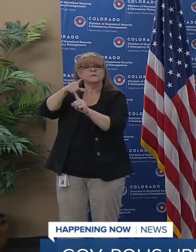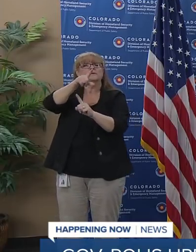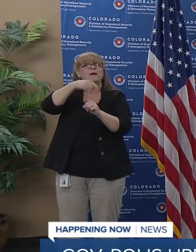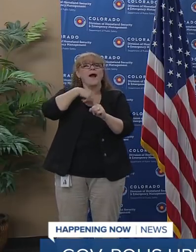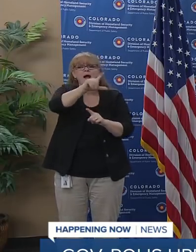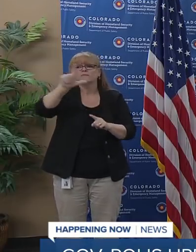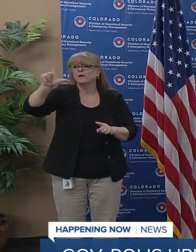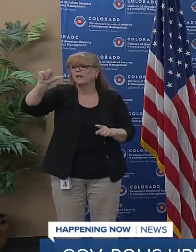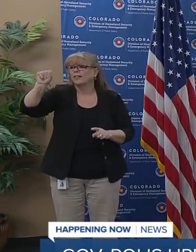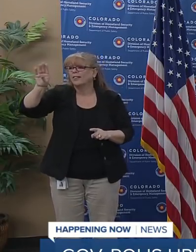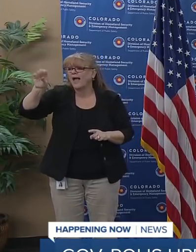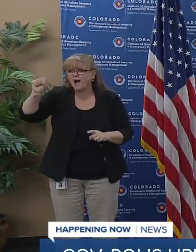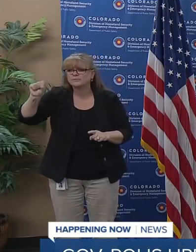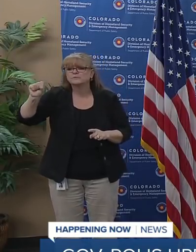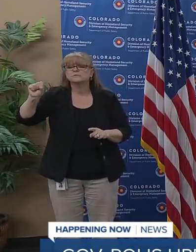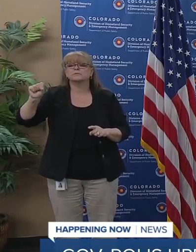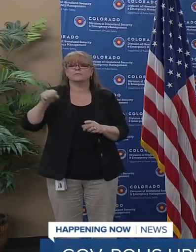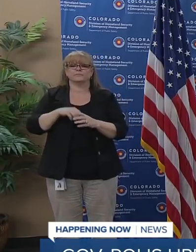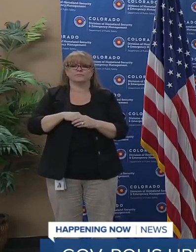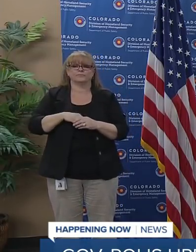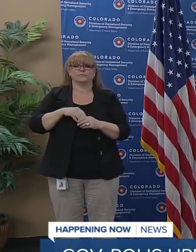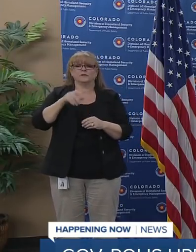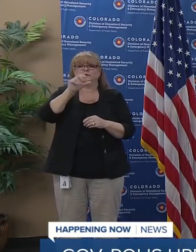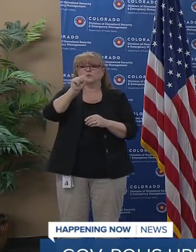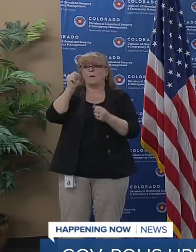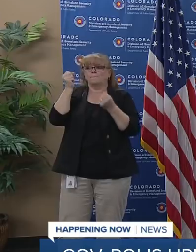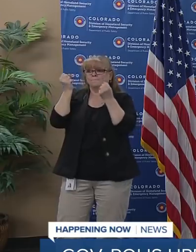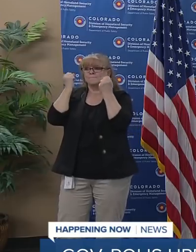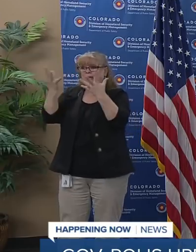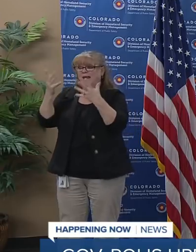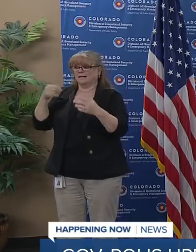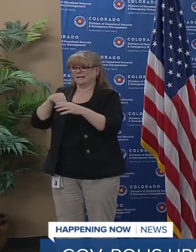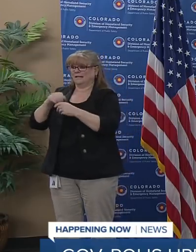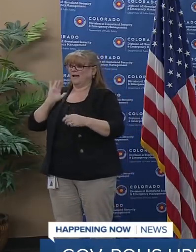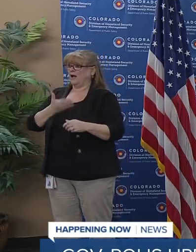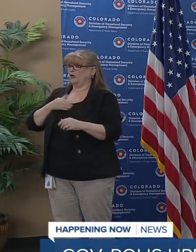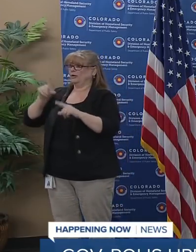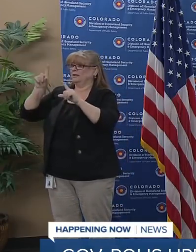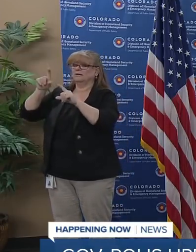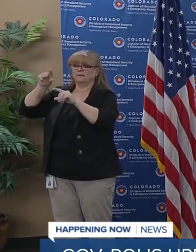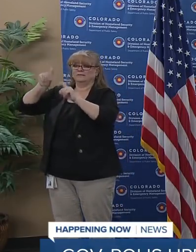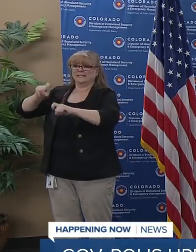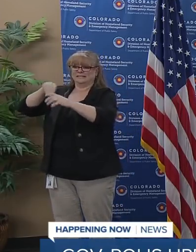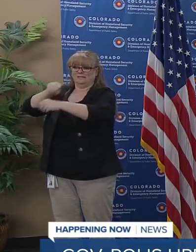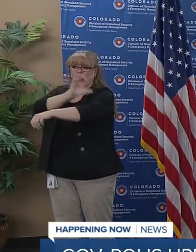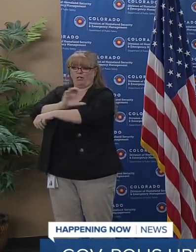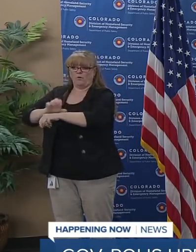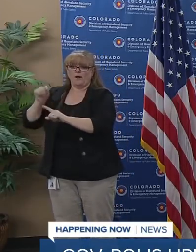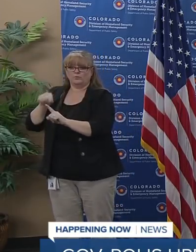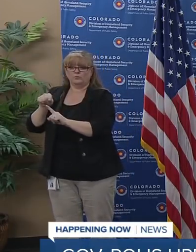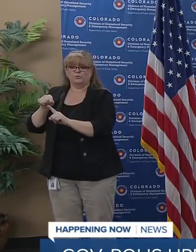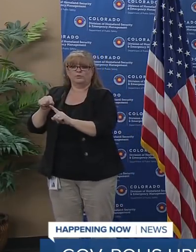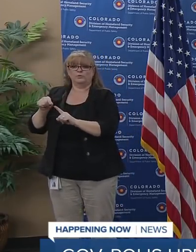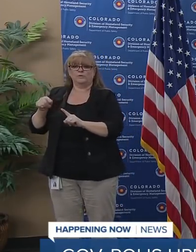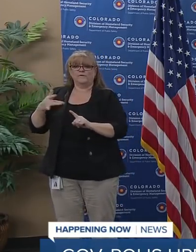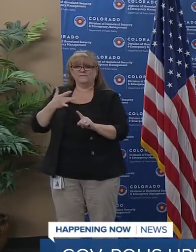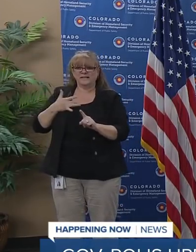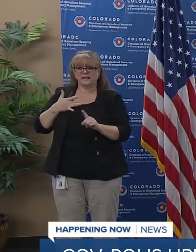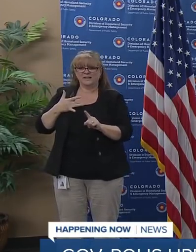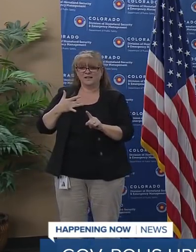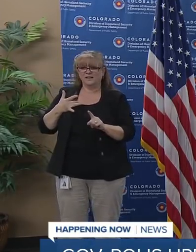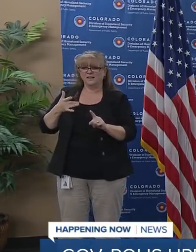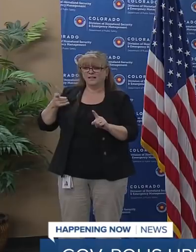if people are wondering, well, that's great. Why aren't we performing 10,000 per day, over 2,000 per day, up from 160, great improvement. It's because we